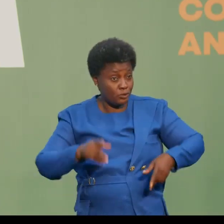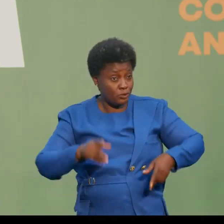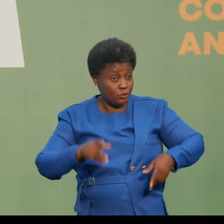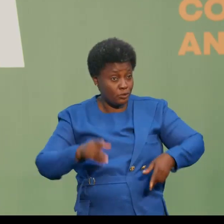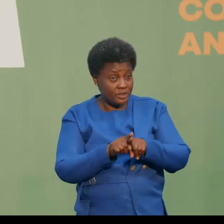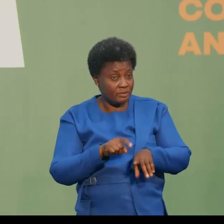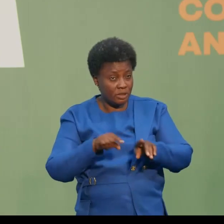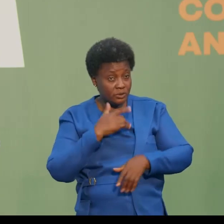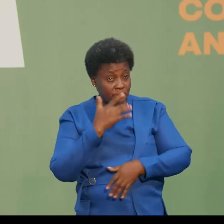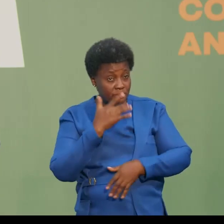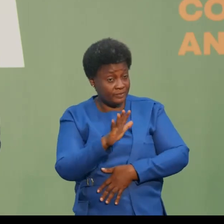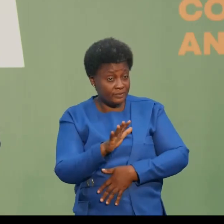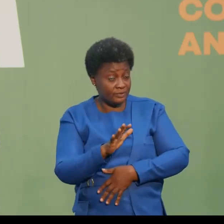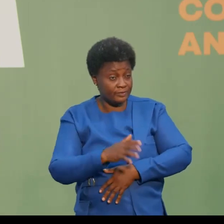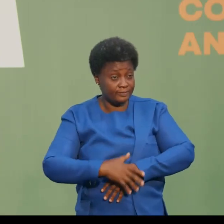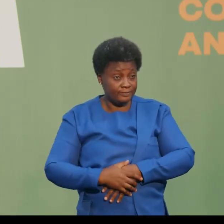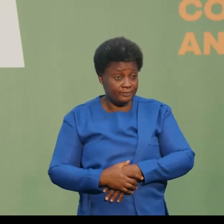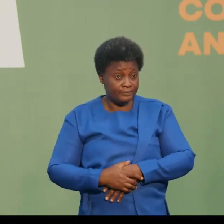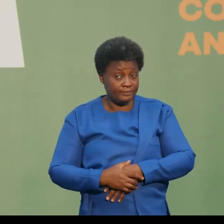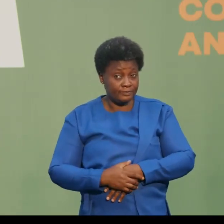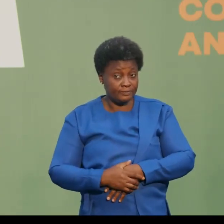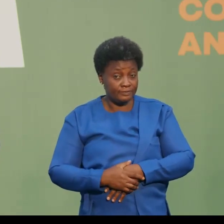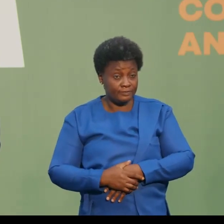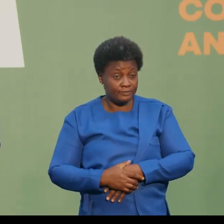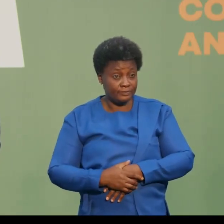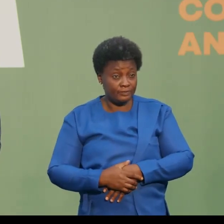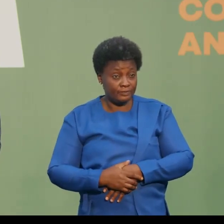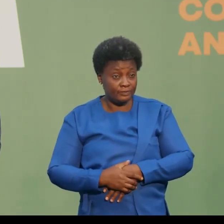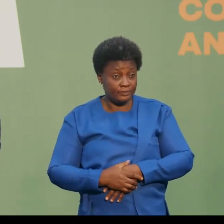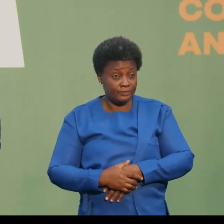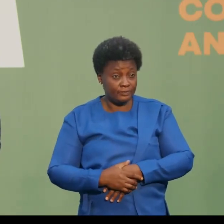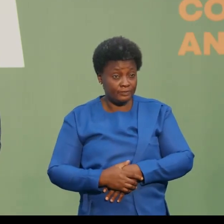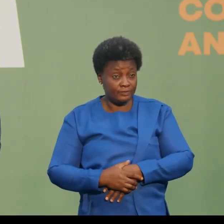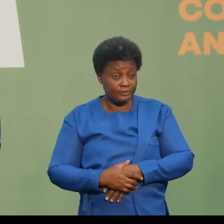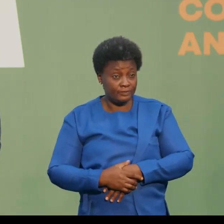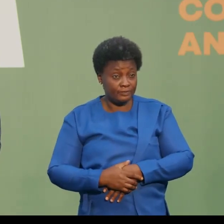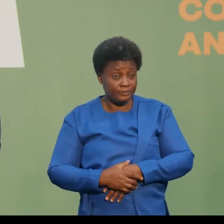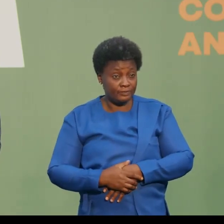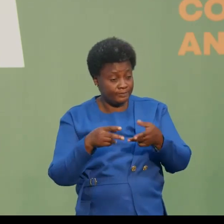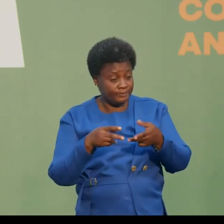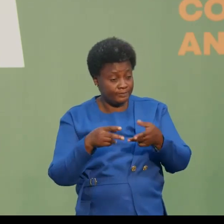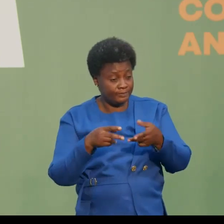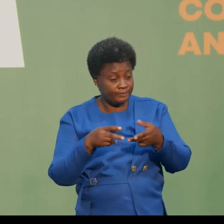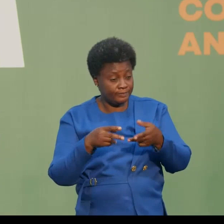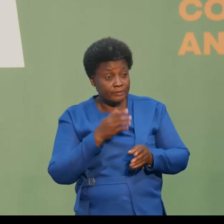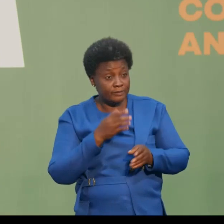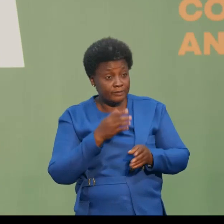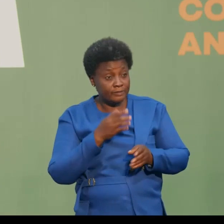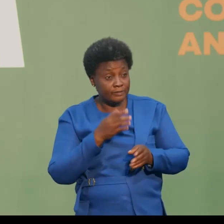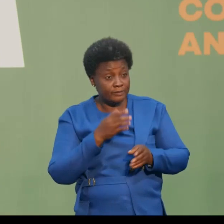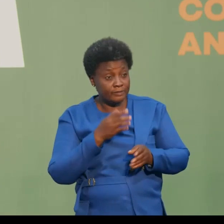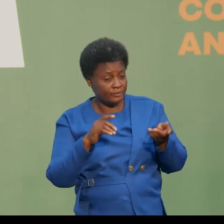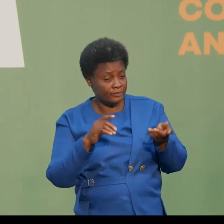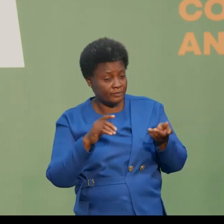Unfortunately, we are usually missing a very important subpopulations that are highly exposed to